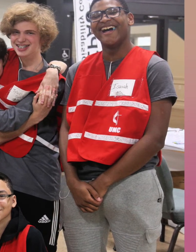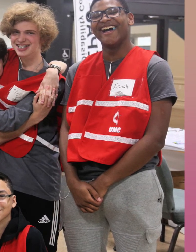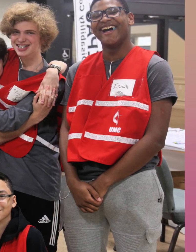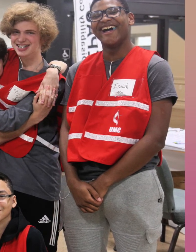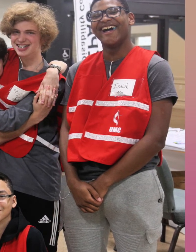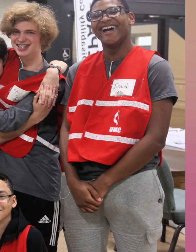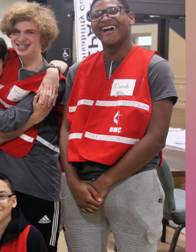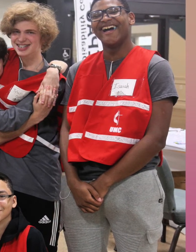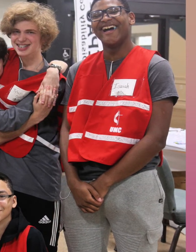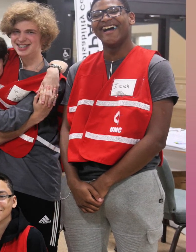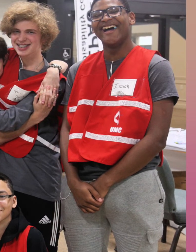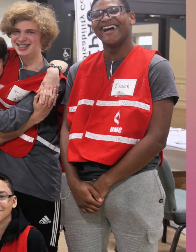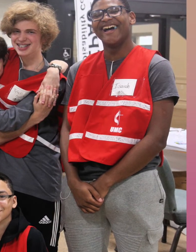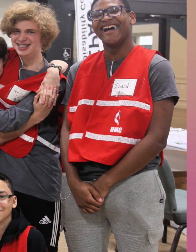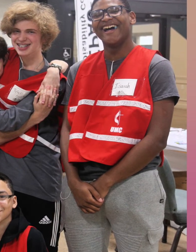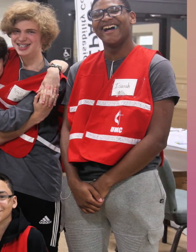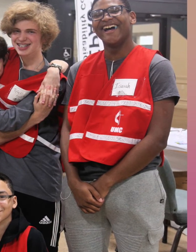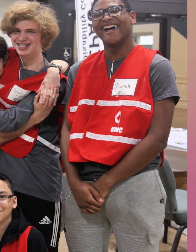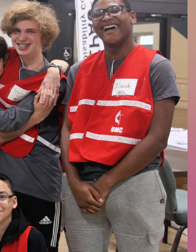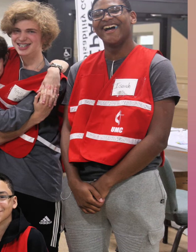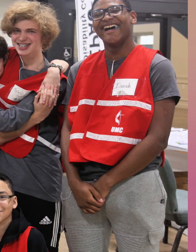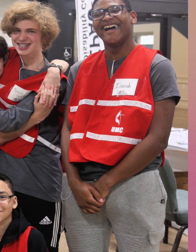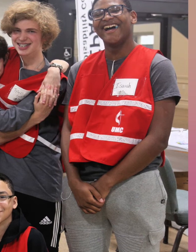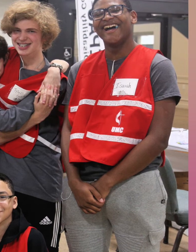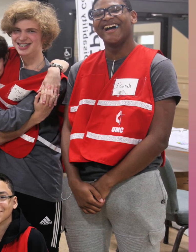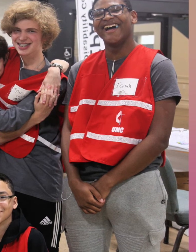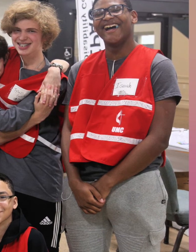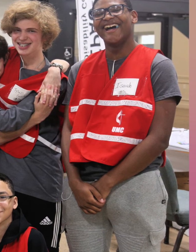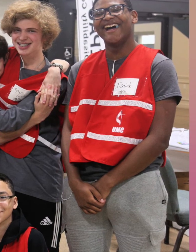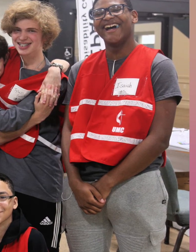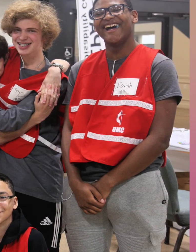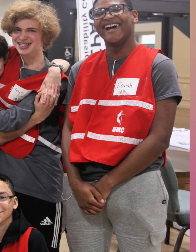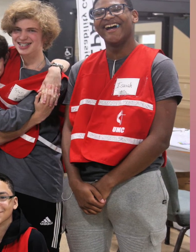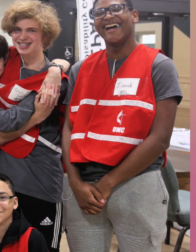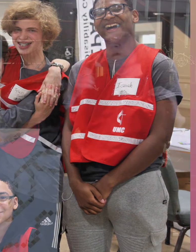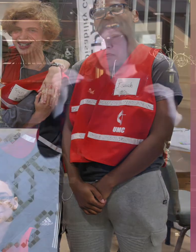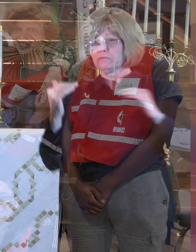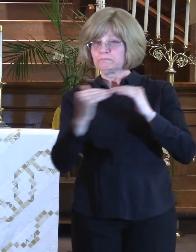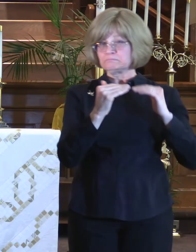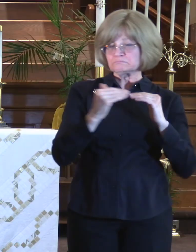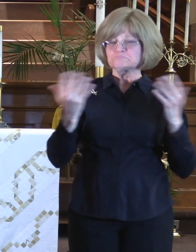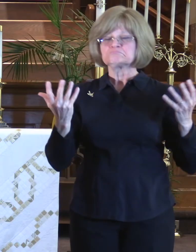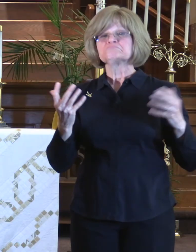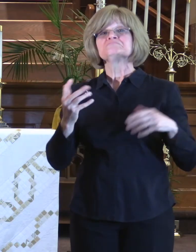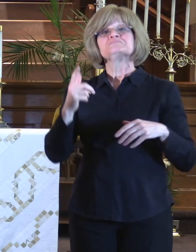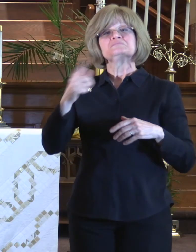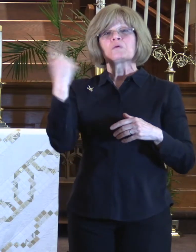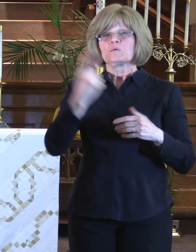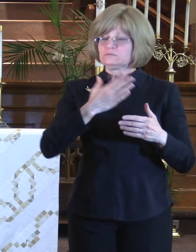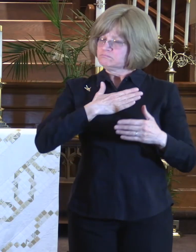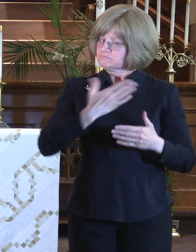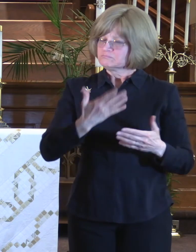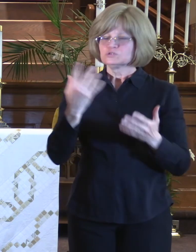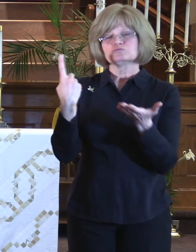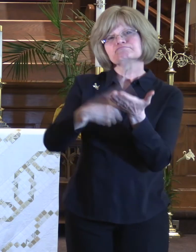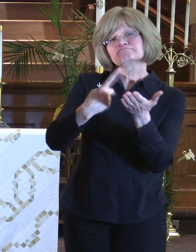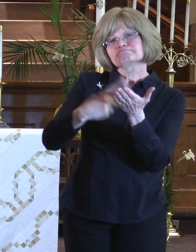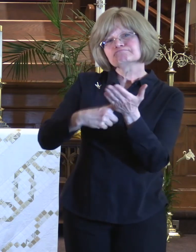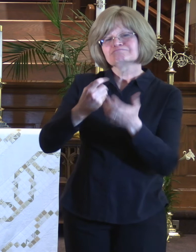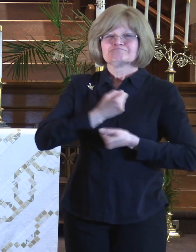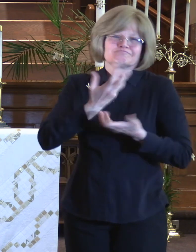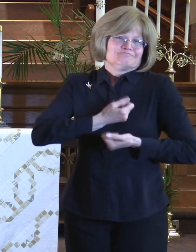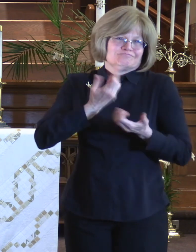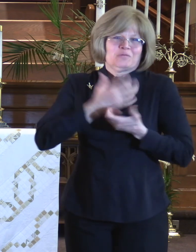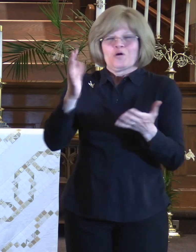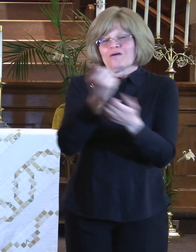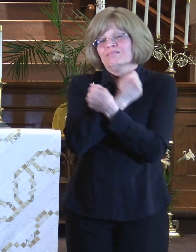for Christ, that makes Lydia stand out among her peers. She is always willing to talk about her love for Jesus